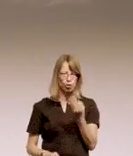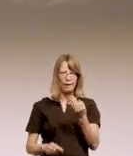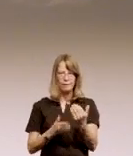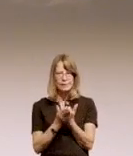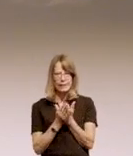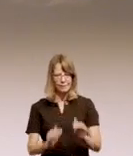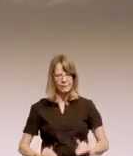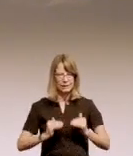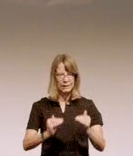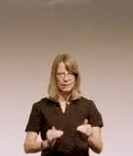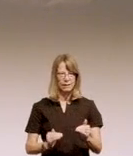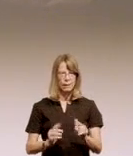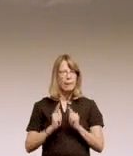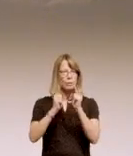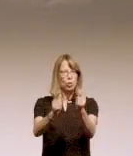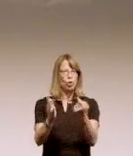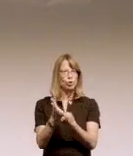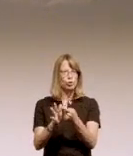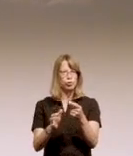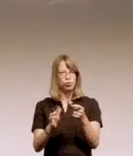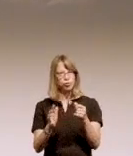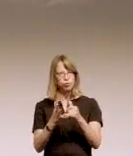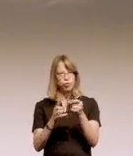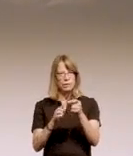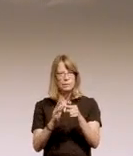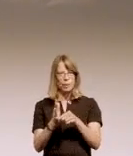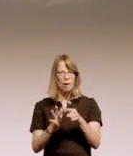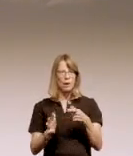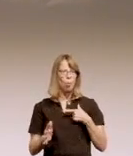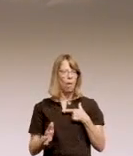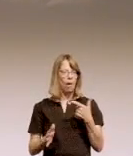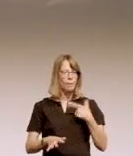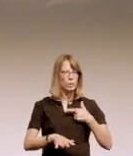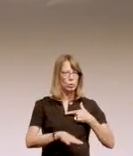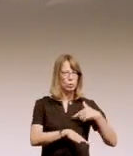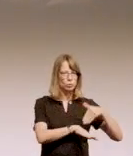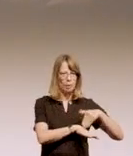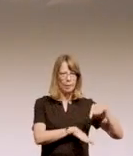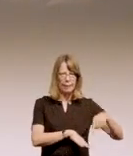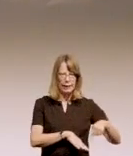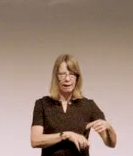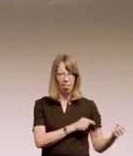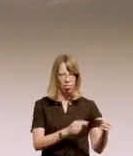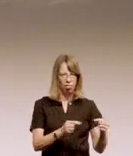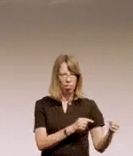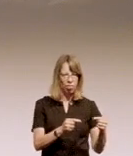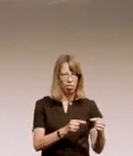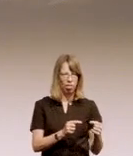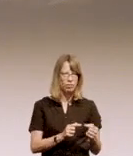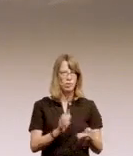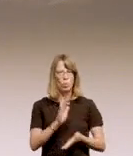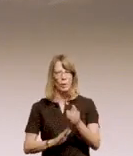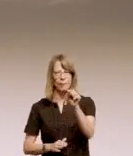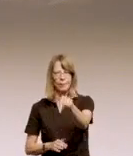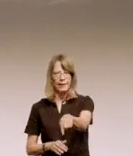people going on respite would often go on respite because they'd gotten into an altercation, or they wanted to interact with the wider community. So maybe